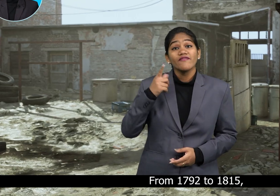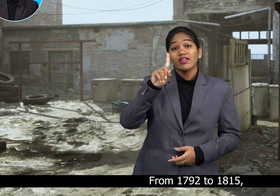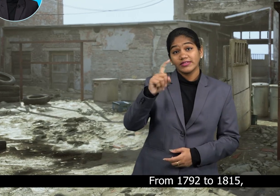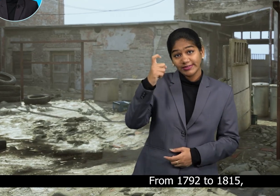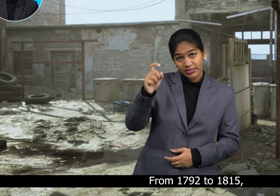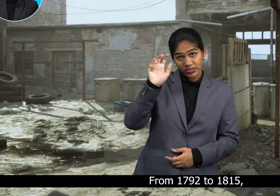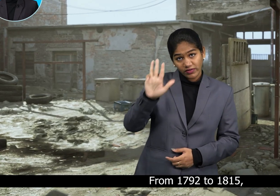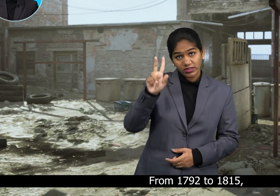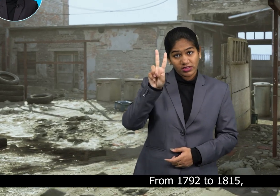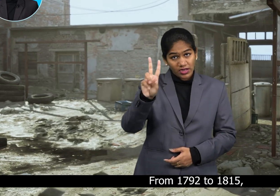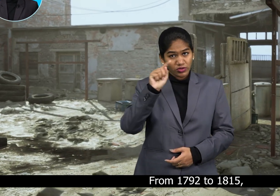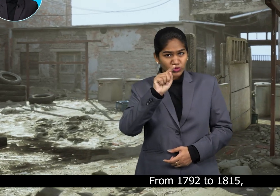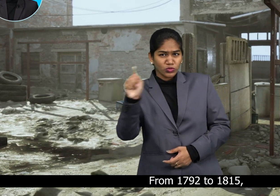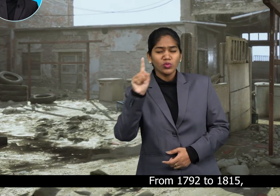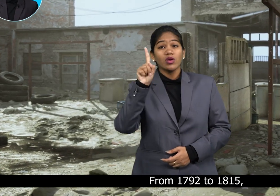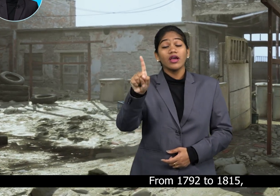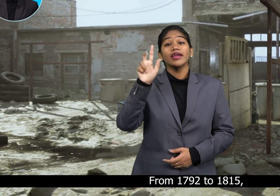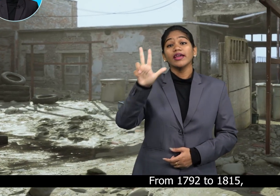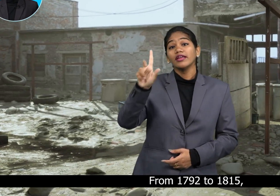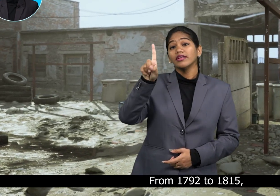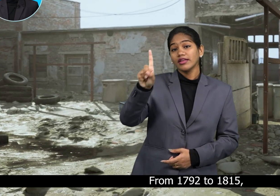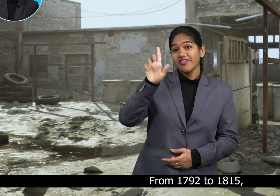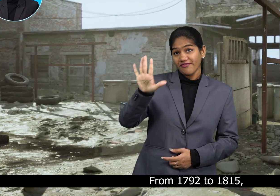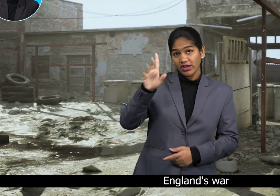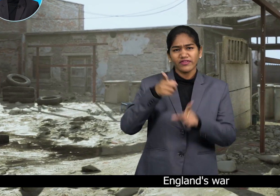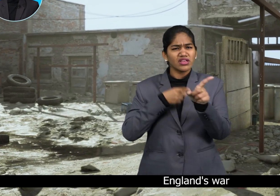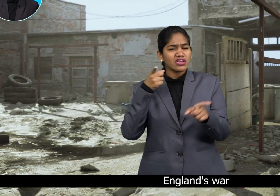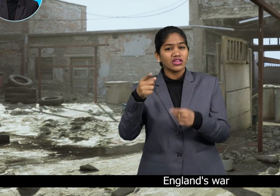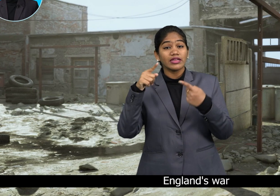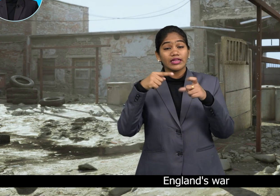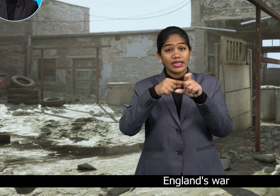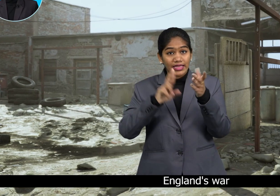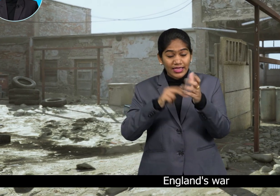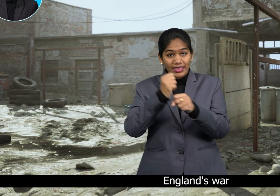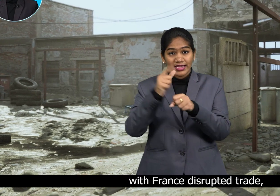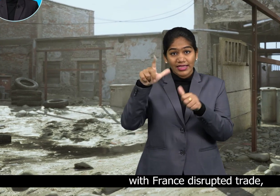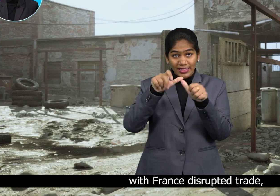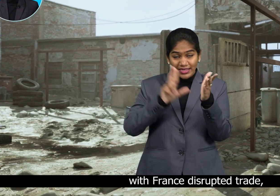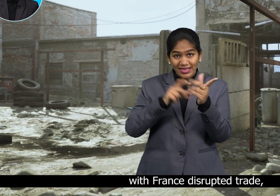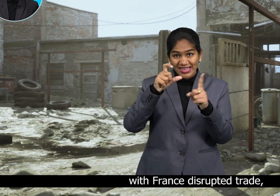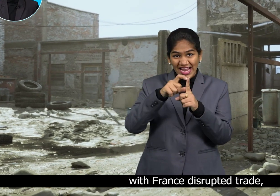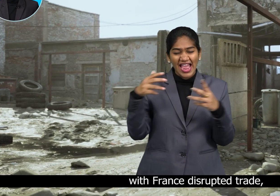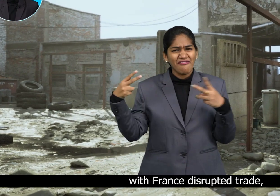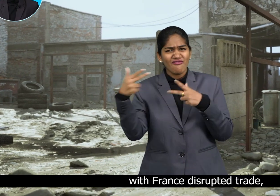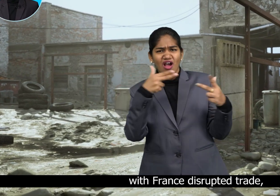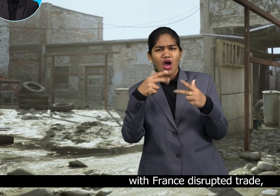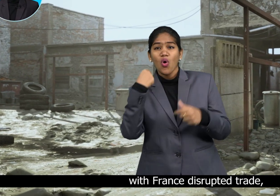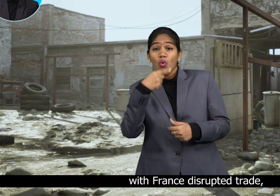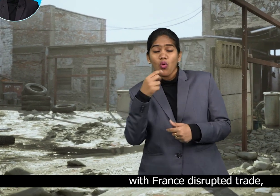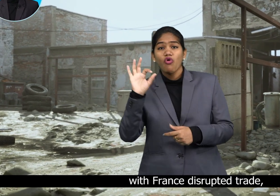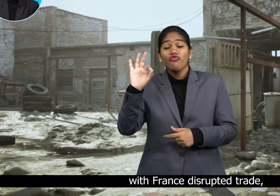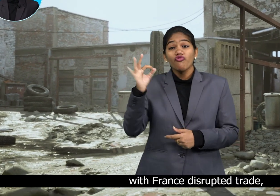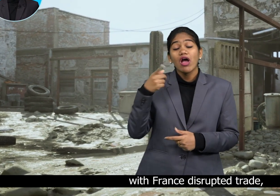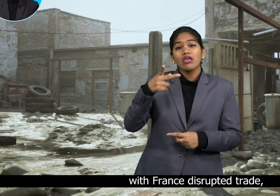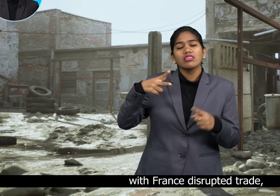From 1792 to 1815, England's war with France disrupted